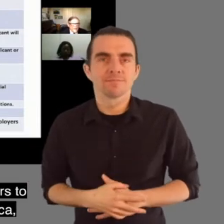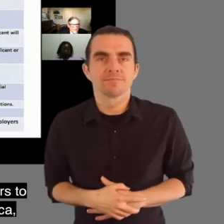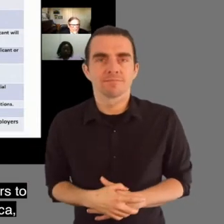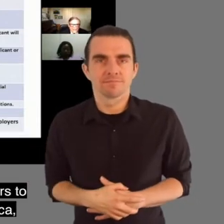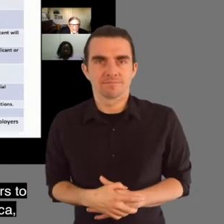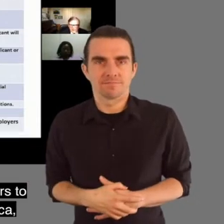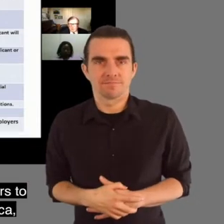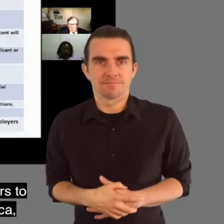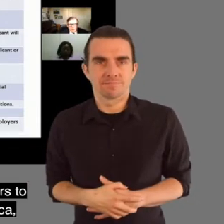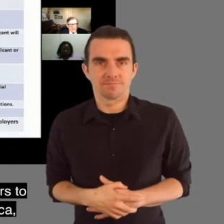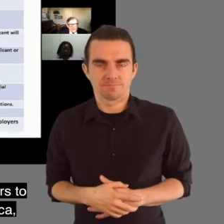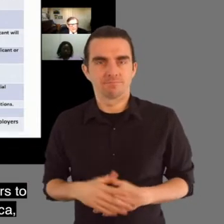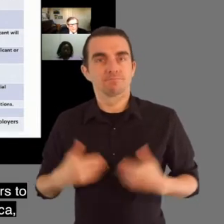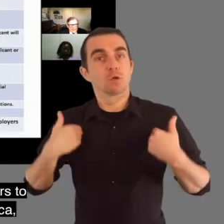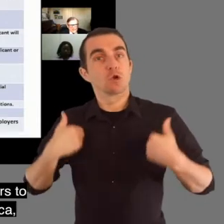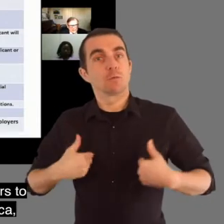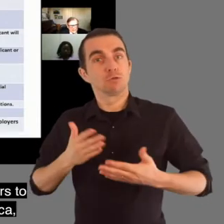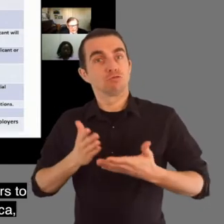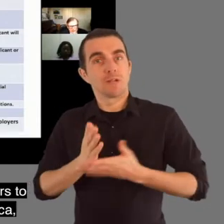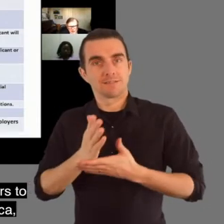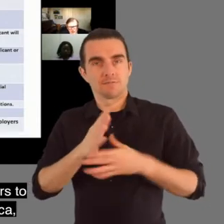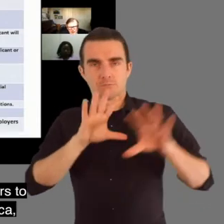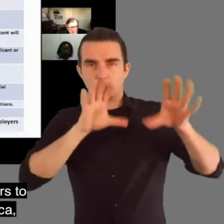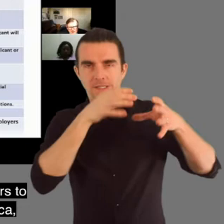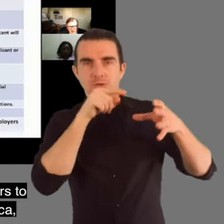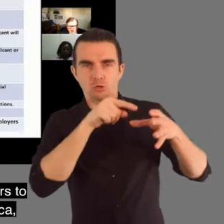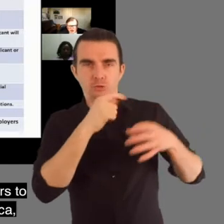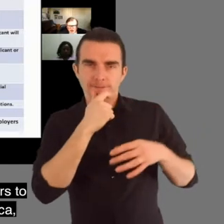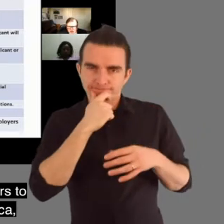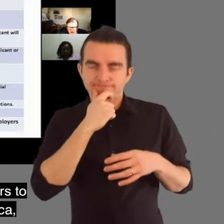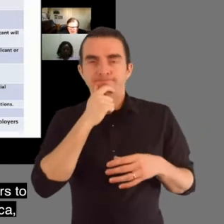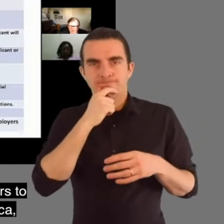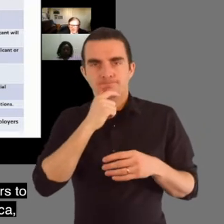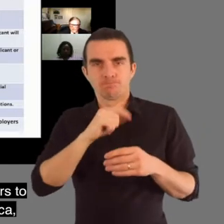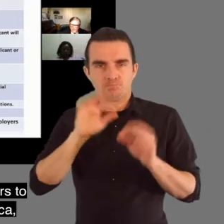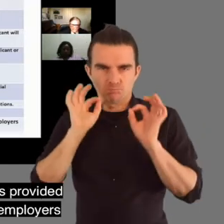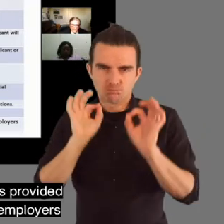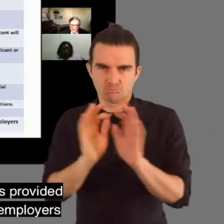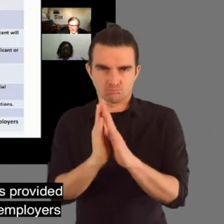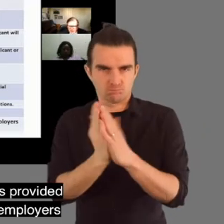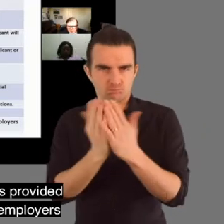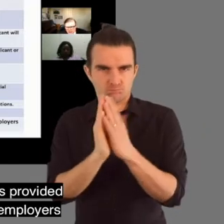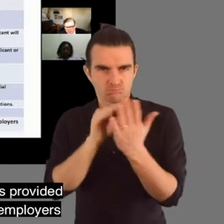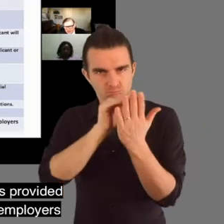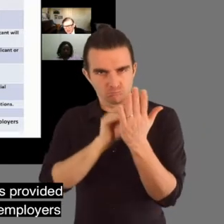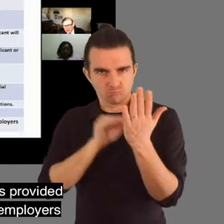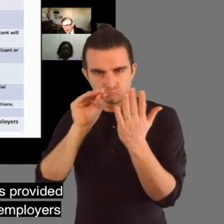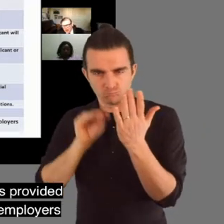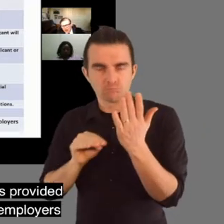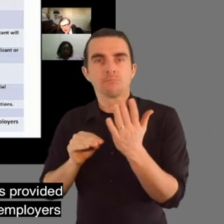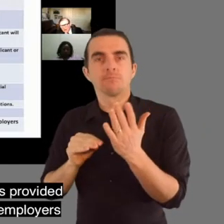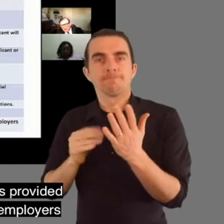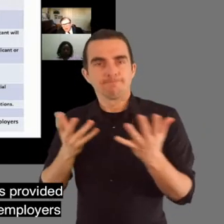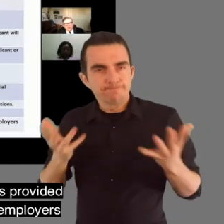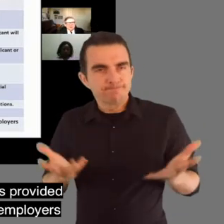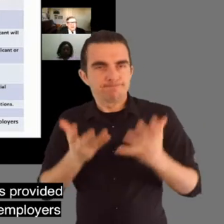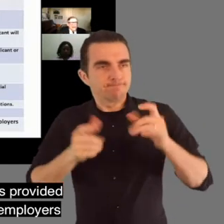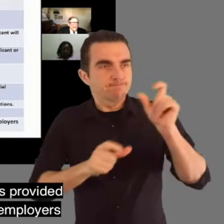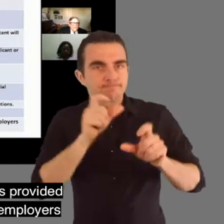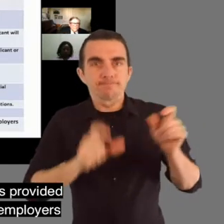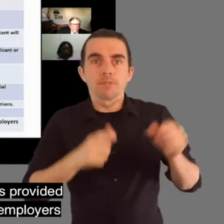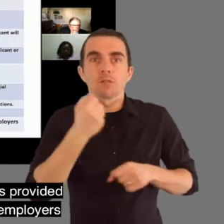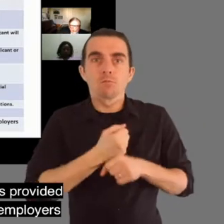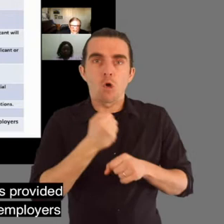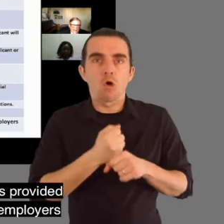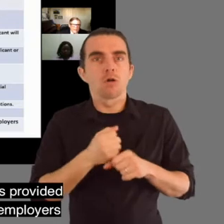to getting employers to take this. Another country, the South Africa, the Human Rights Commission